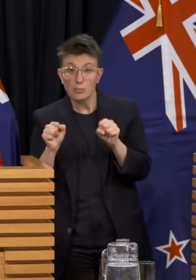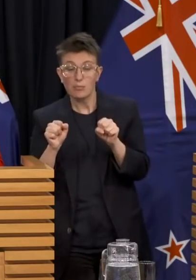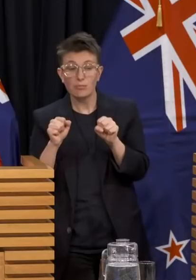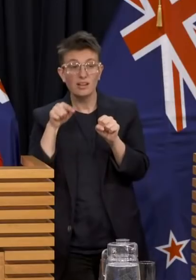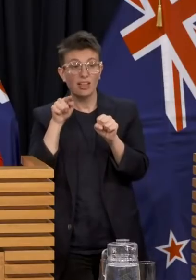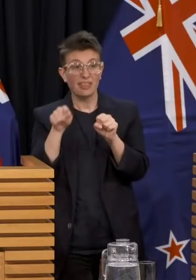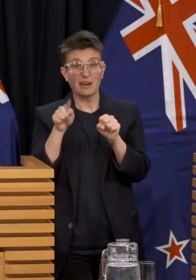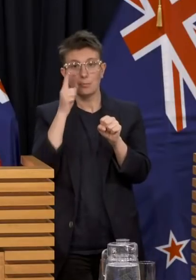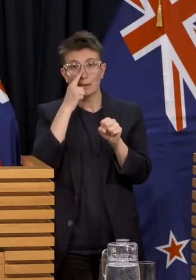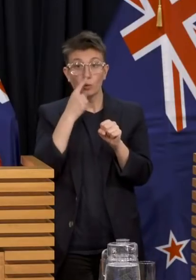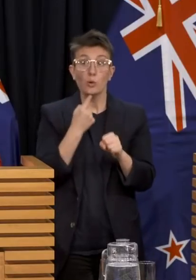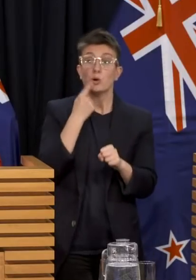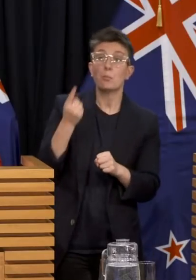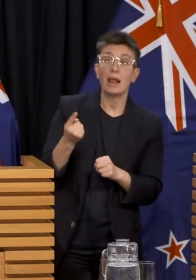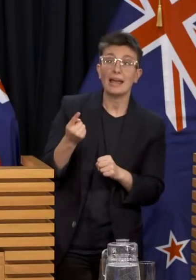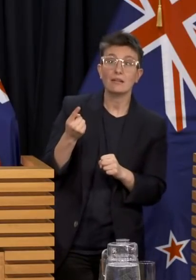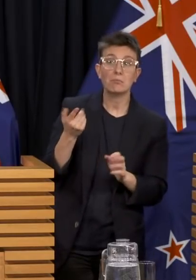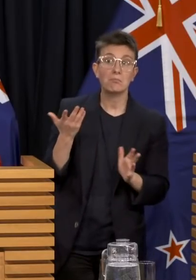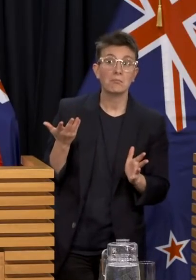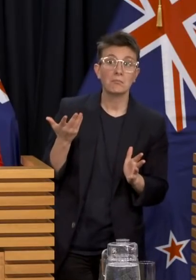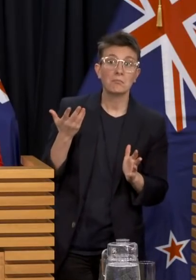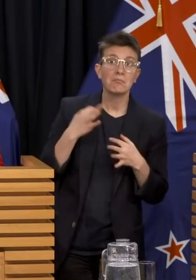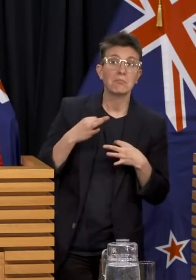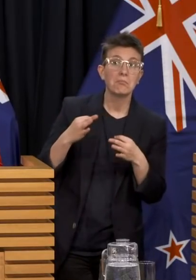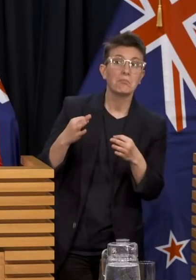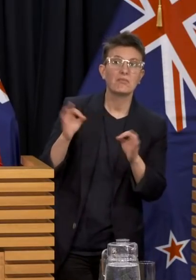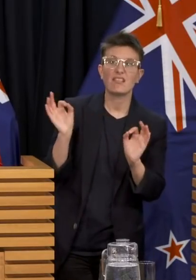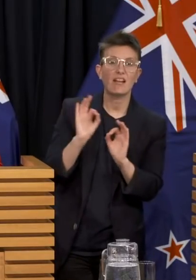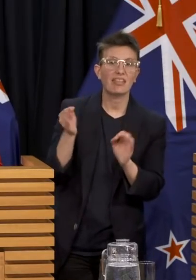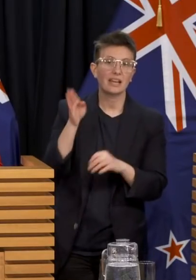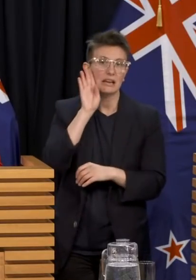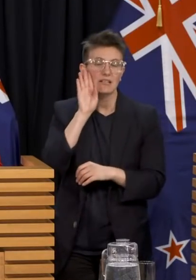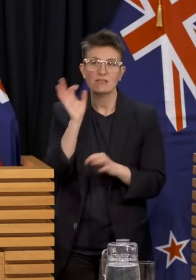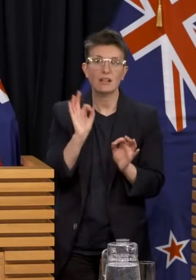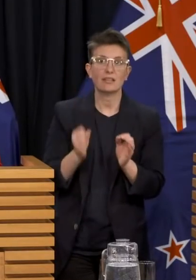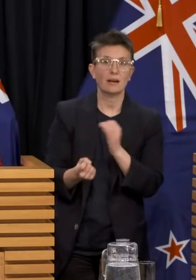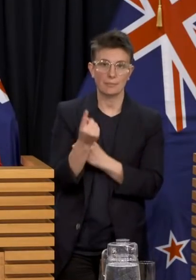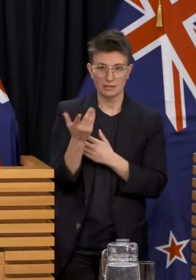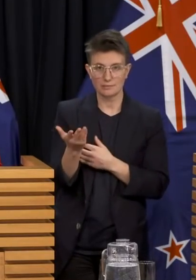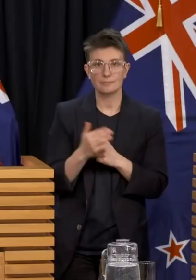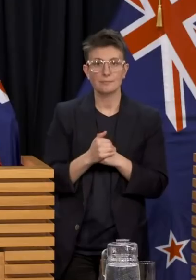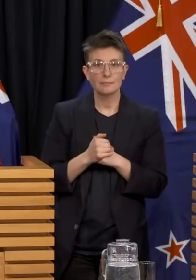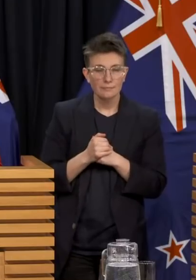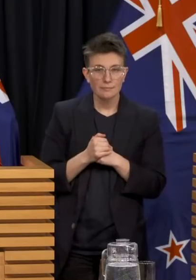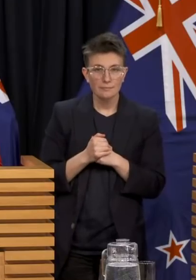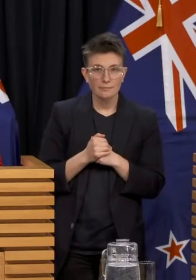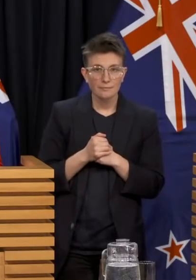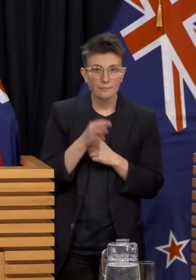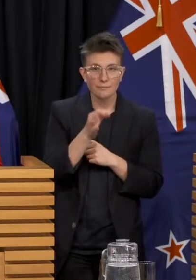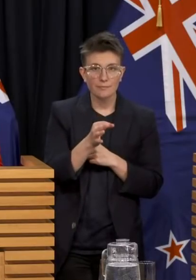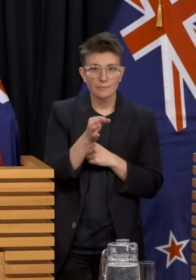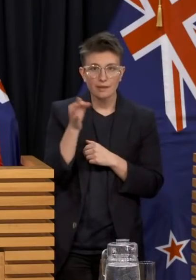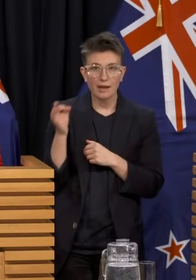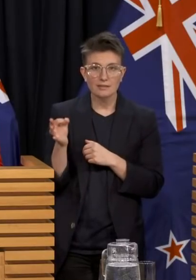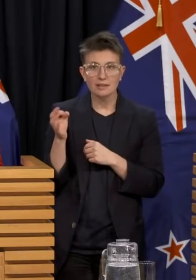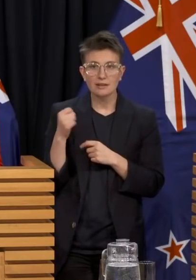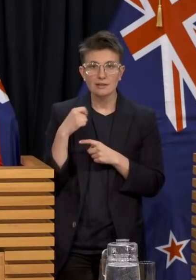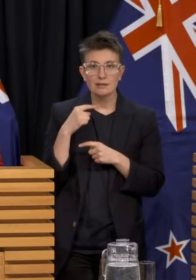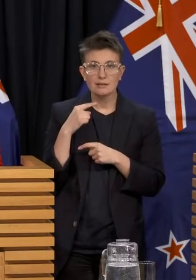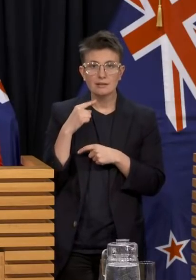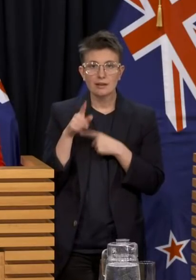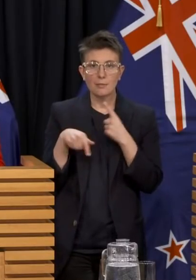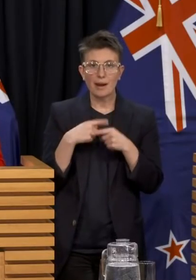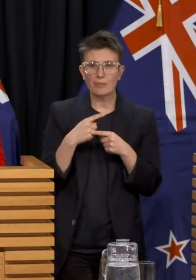people who have had these experiences in the first place. On the independent authority to take over the complaints, is that good enough that Crown agencies can't handle their